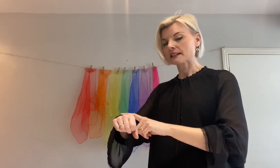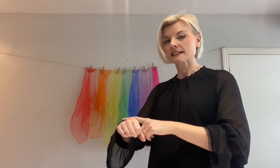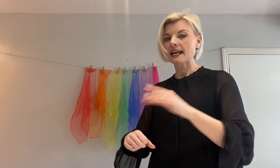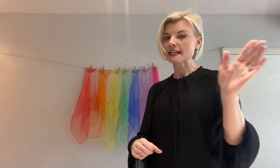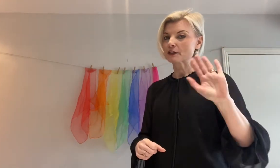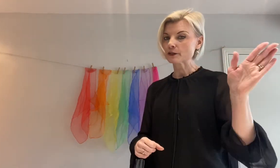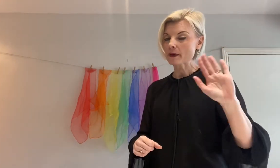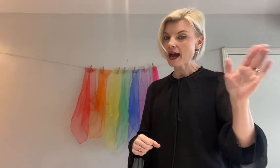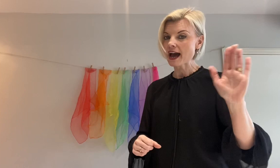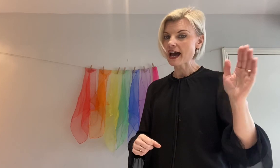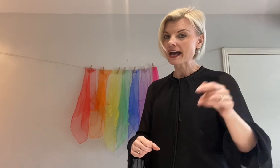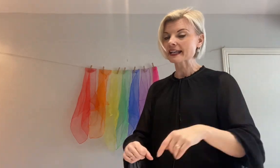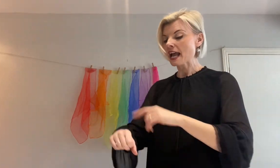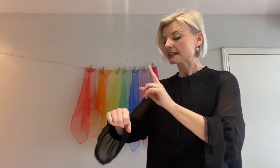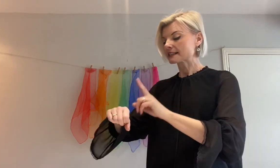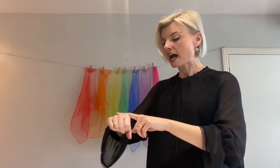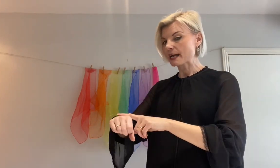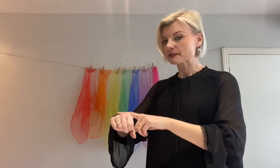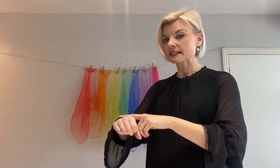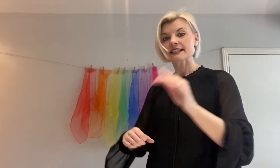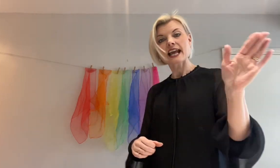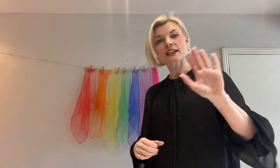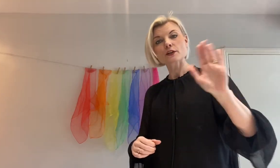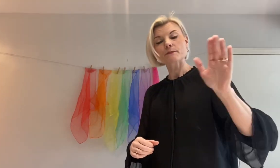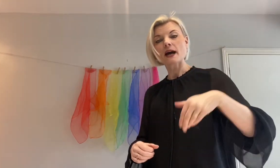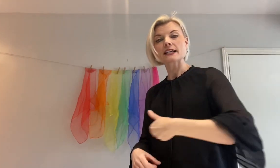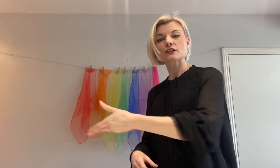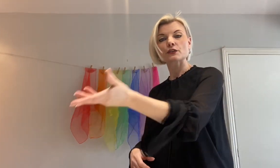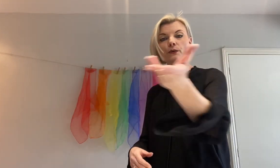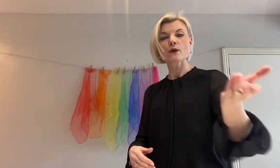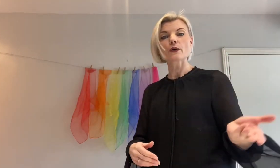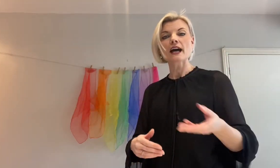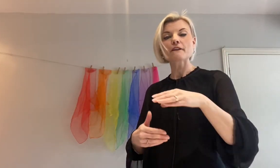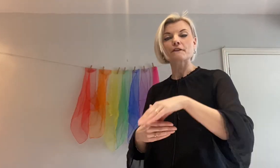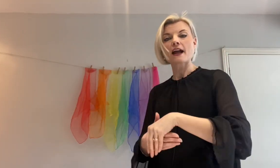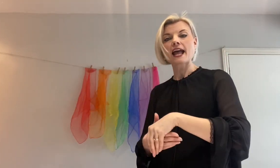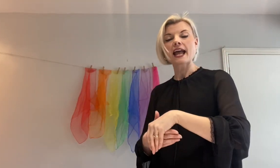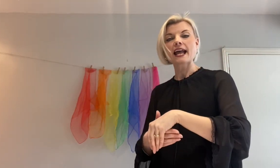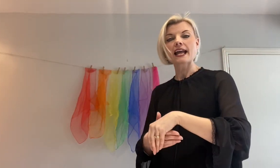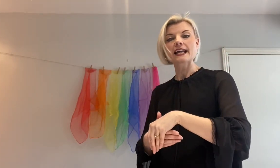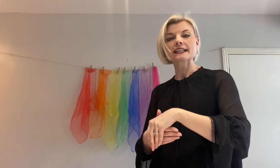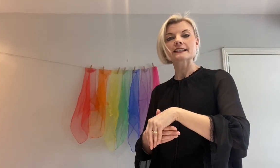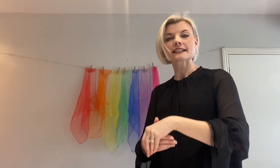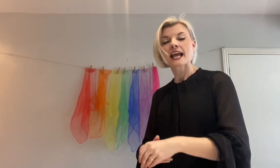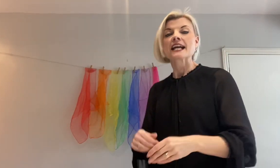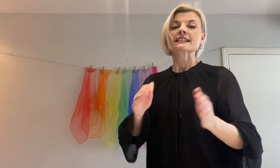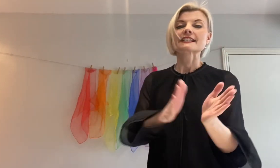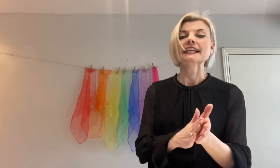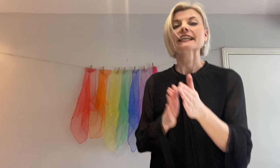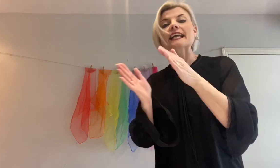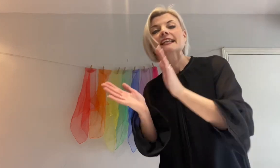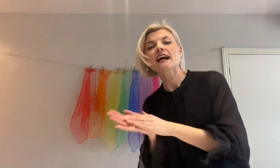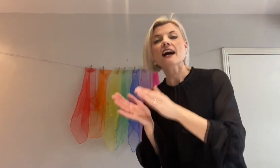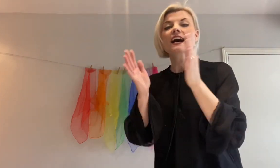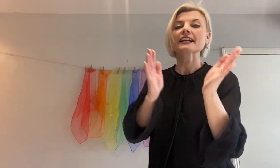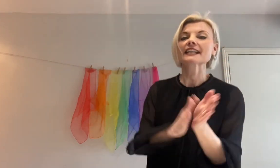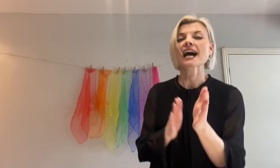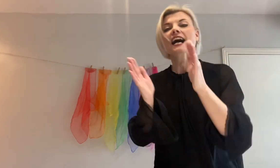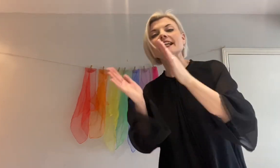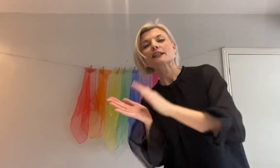say goodbye. Time to say goodbye to all our friends. Singing aye, aye,